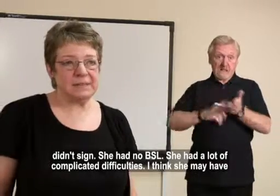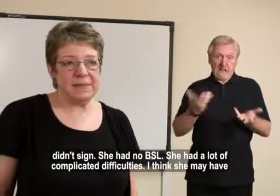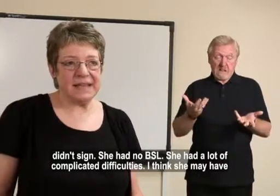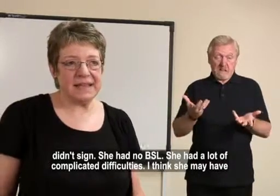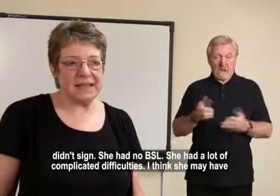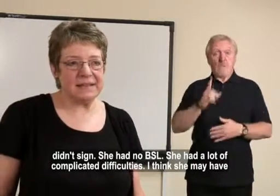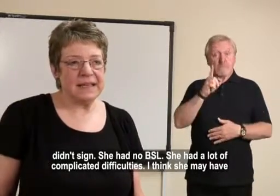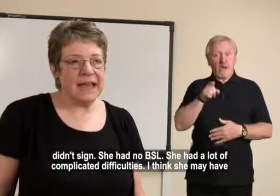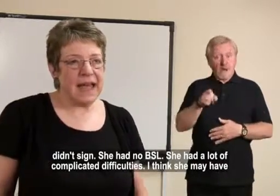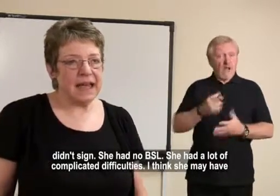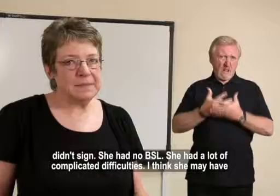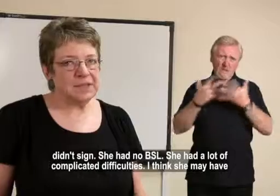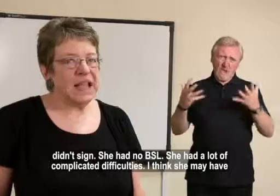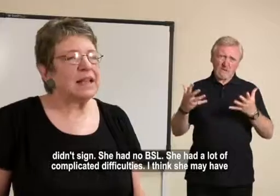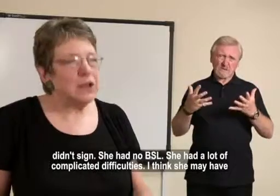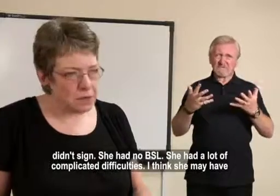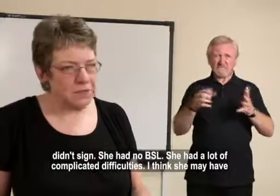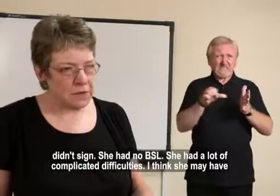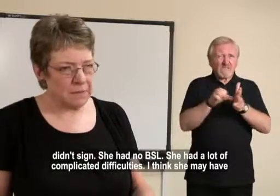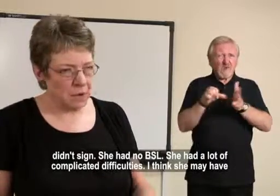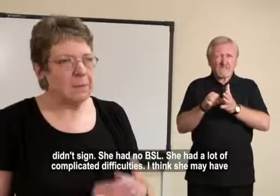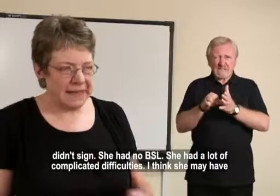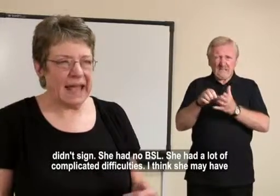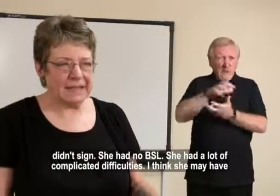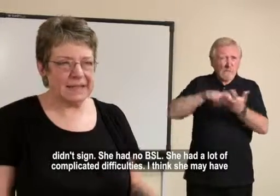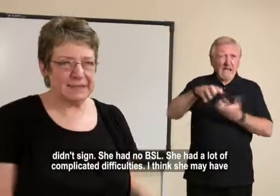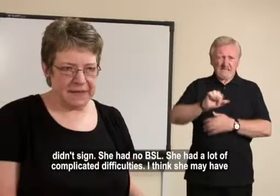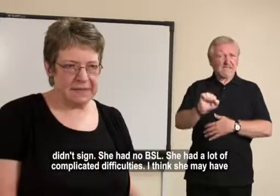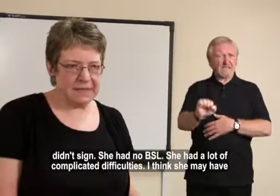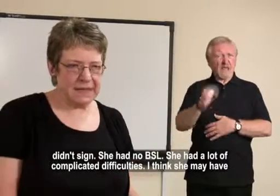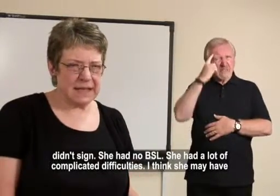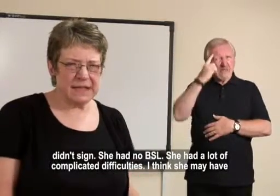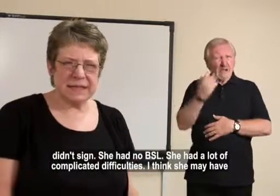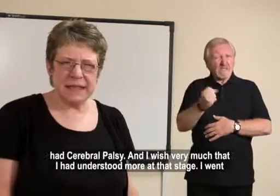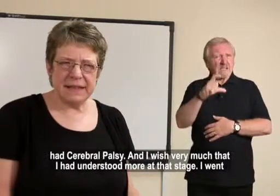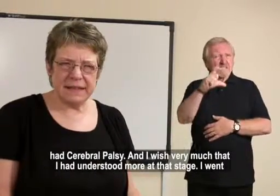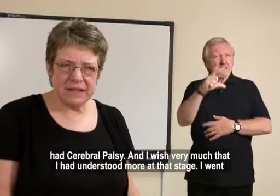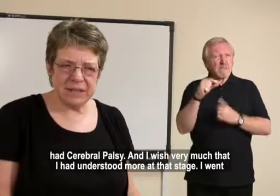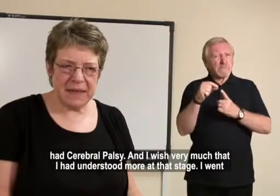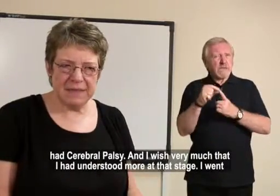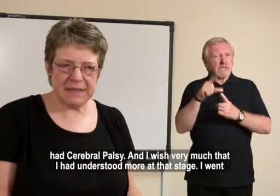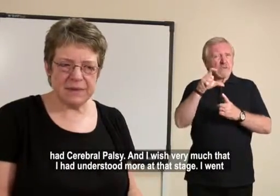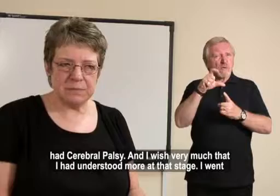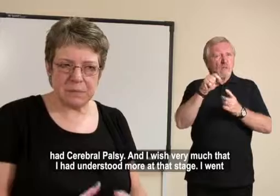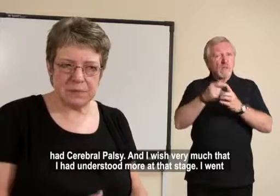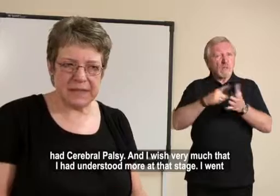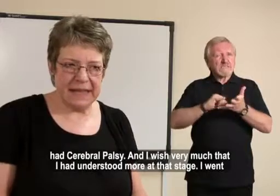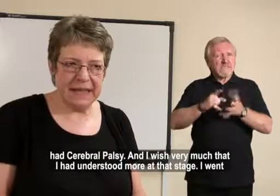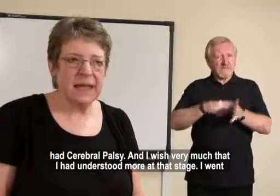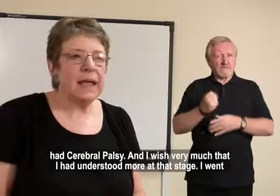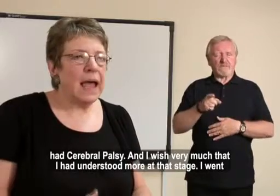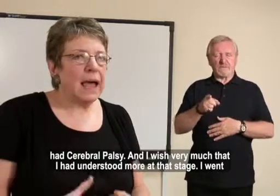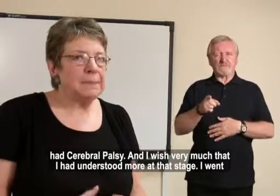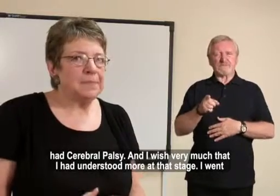had no BSL. She had a lot of complicated difficulties. I think she may have had cerebral